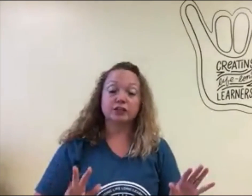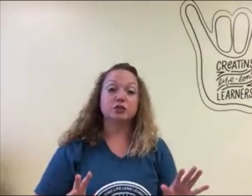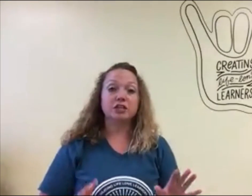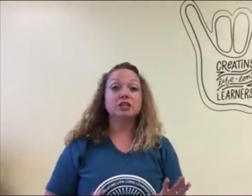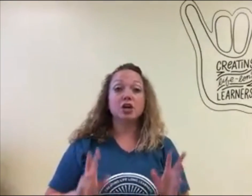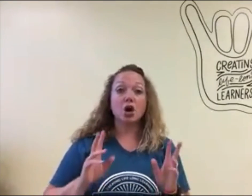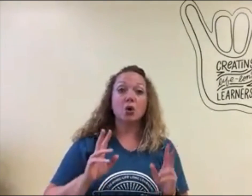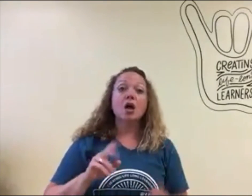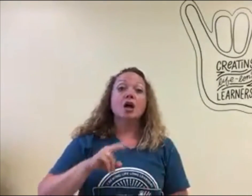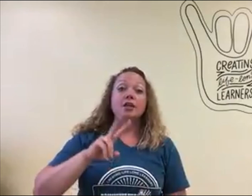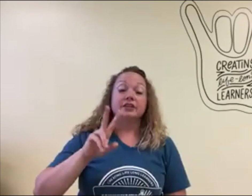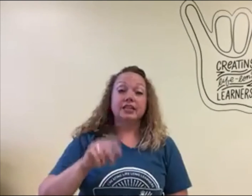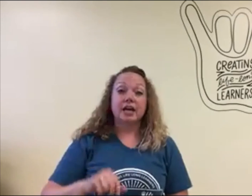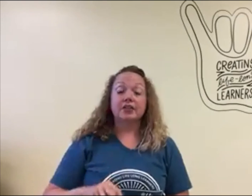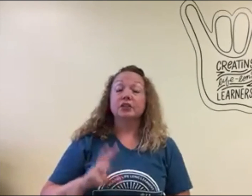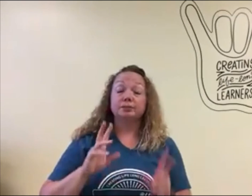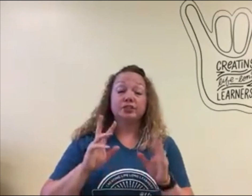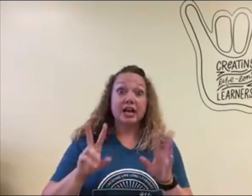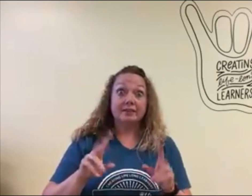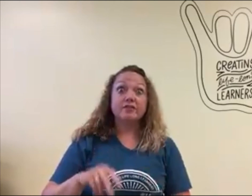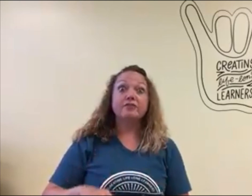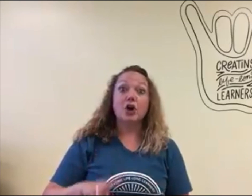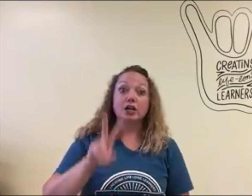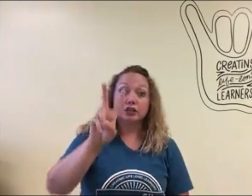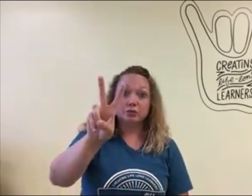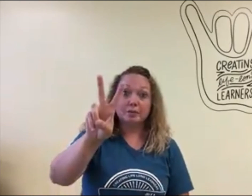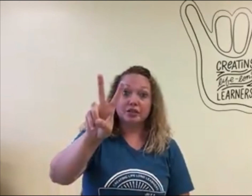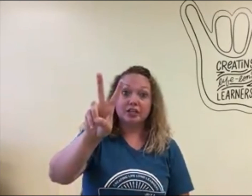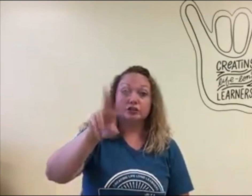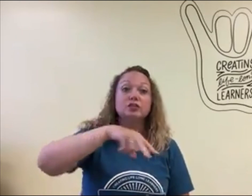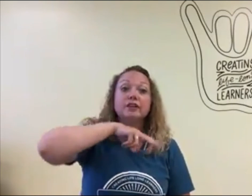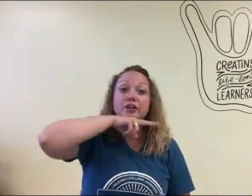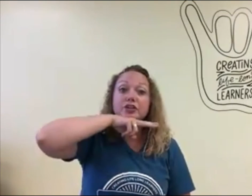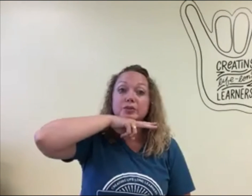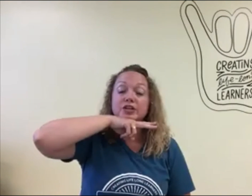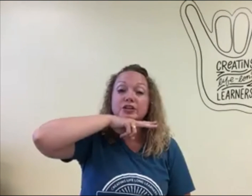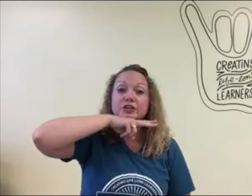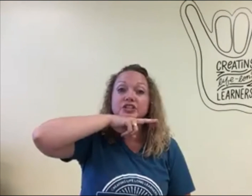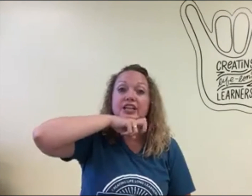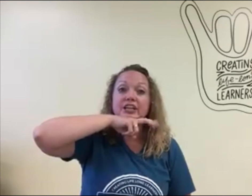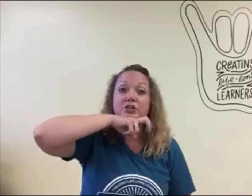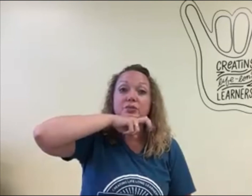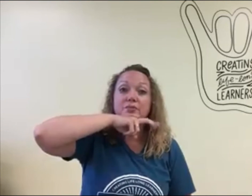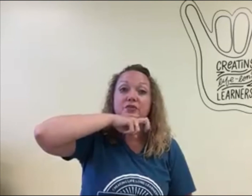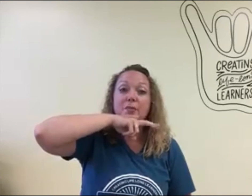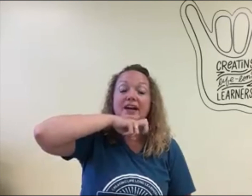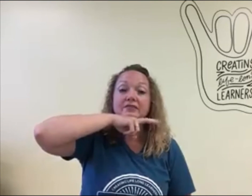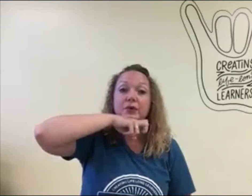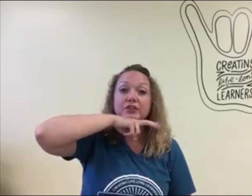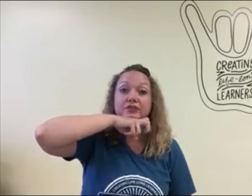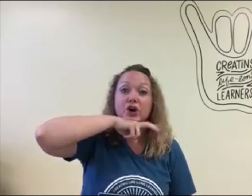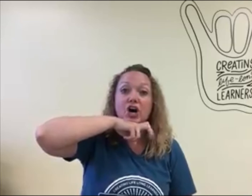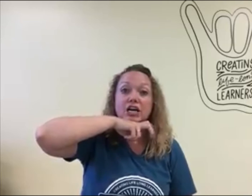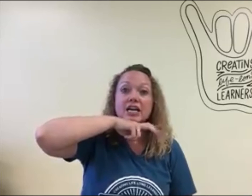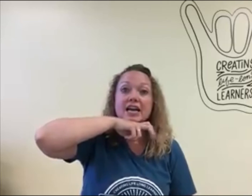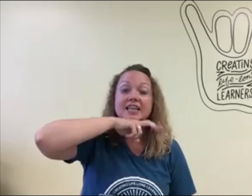know the sign for frog. So you remember, you take your two fingers, you put it under your chin, and you move them back and forth. Frog. And then you need to